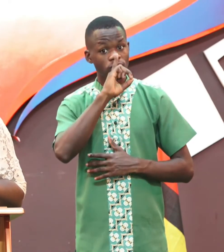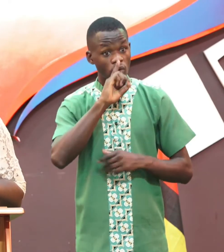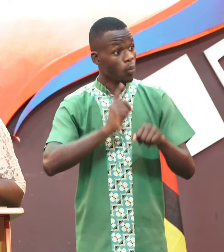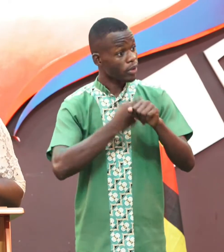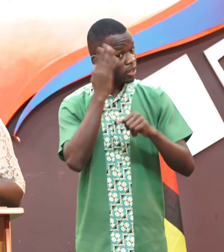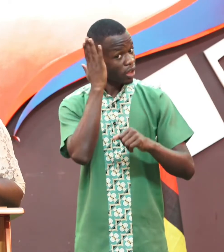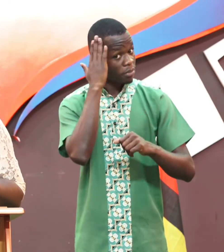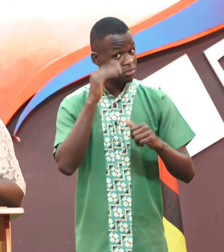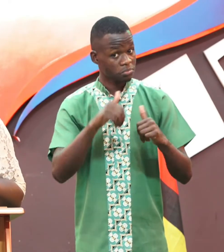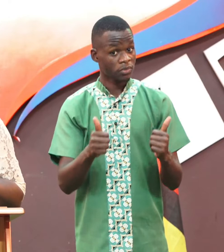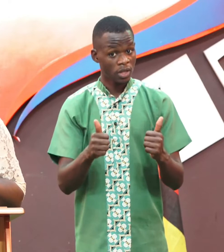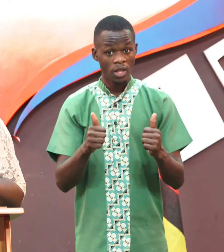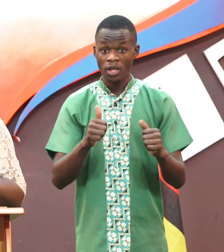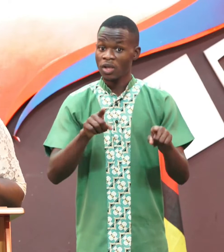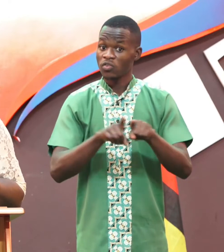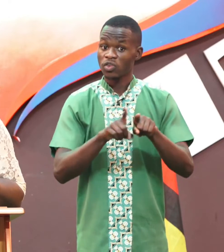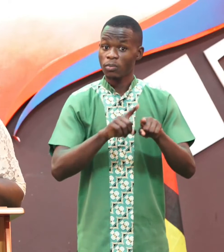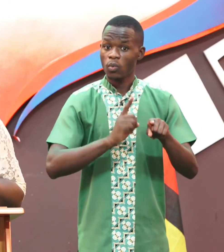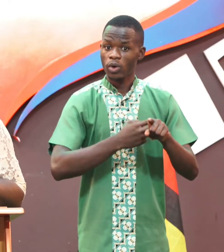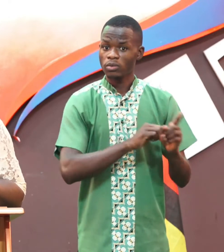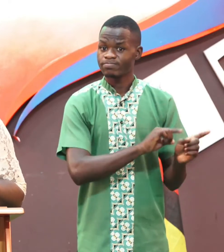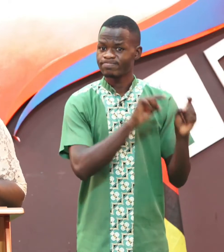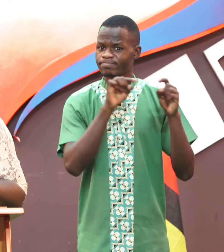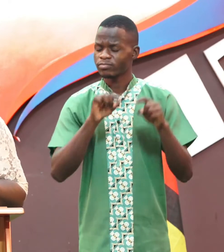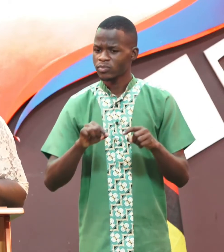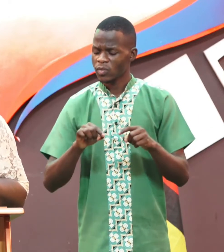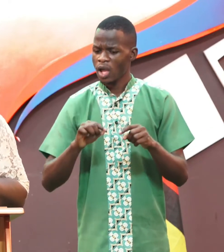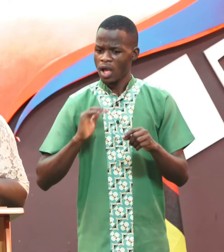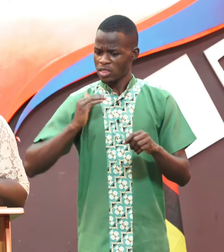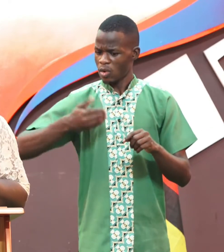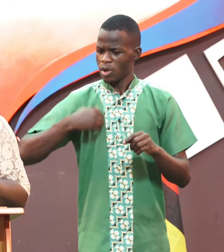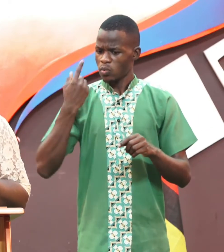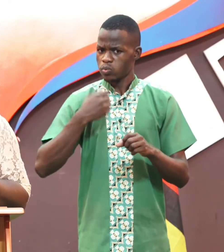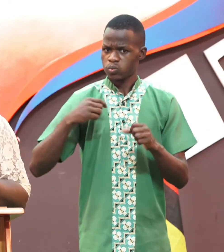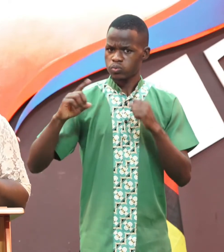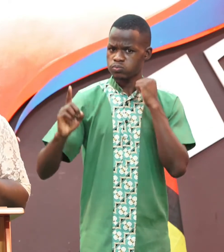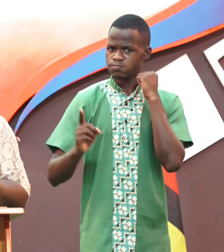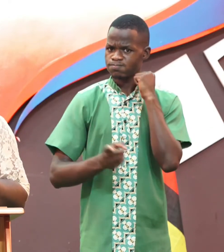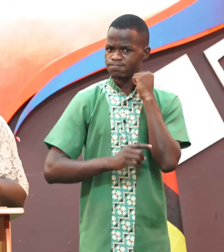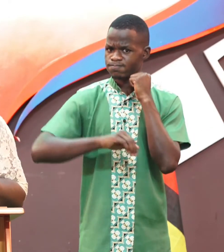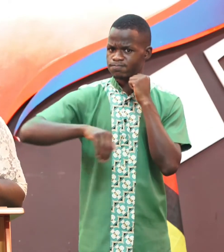He was silent. When they brought this person who was found in